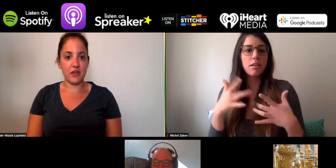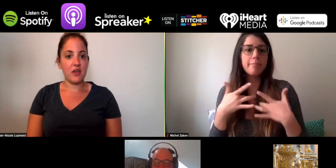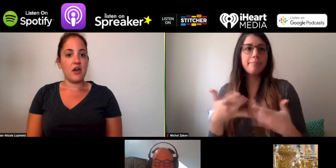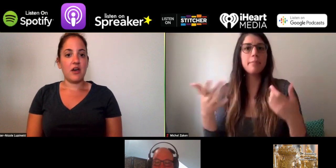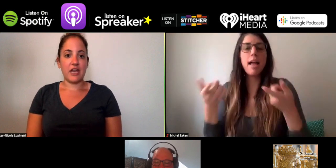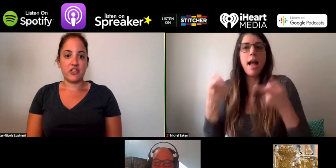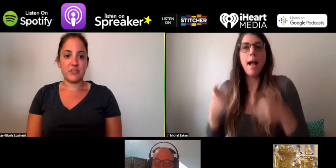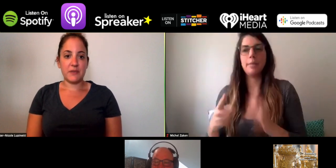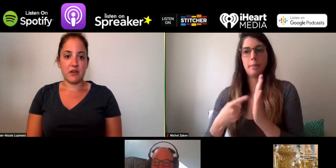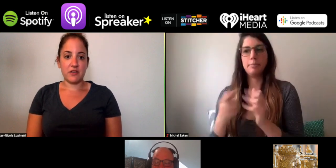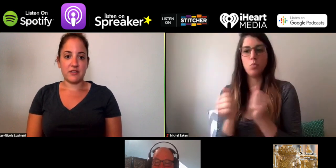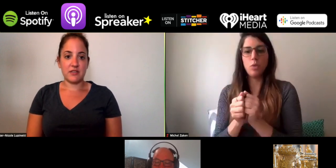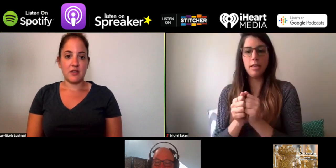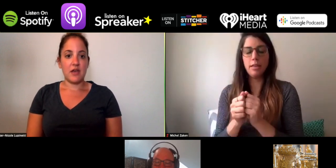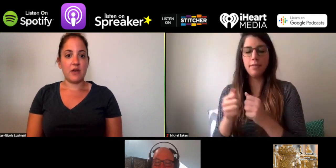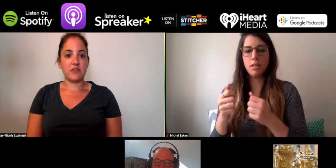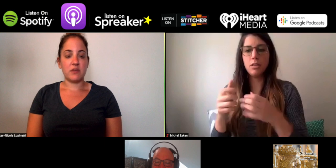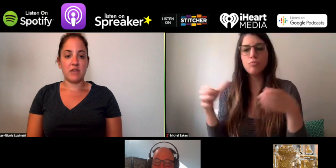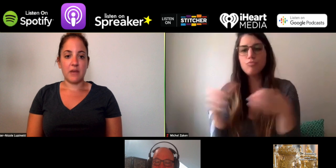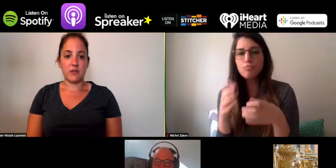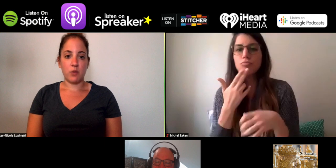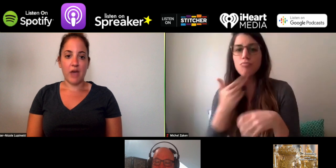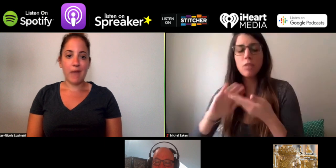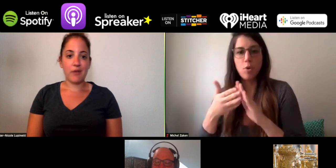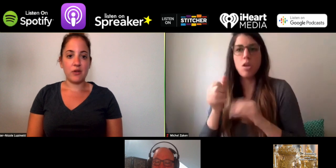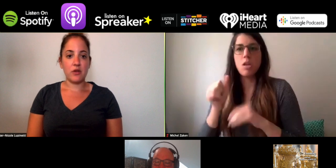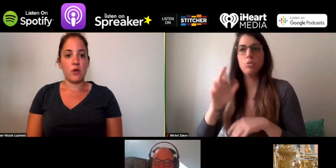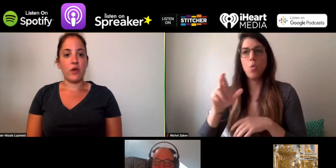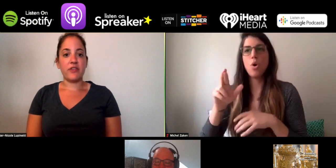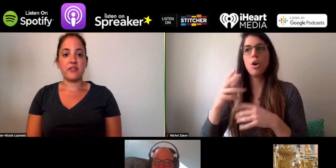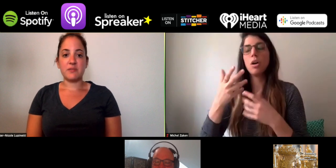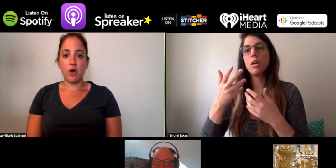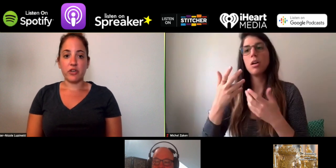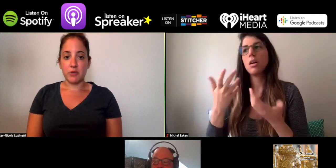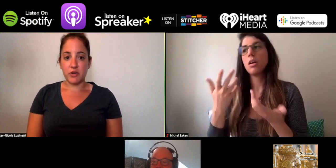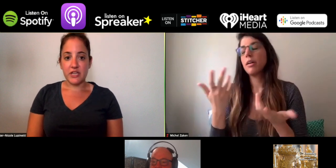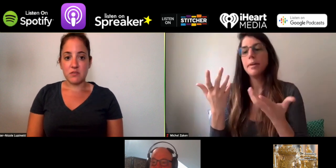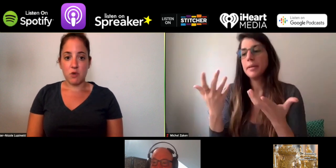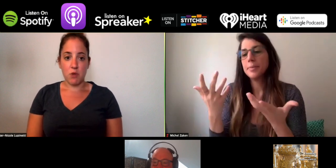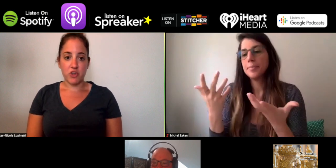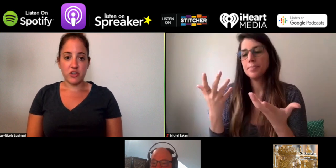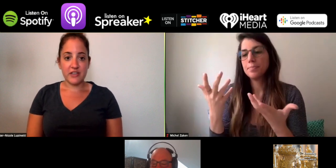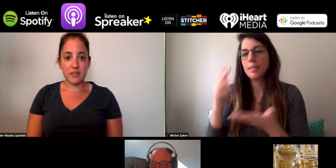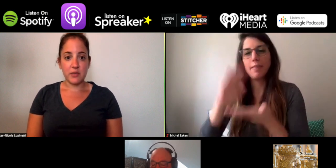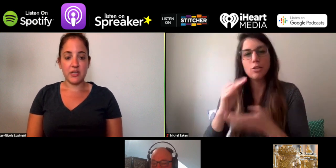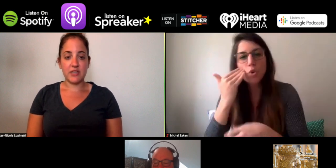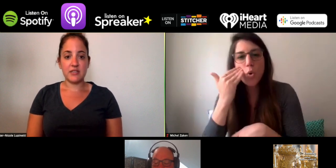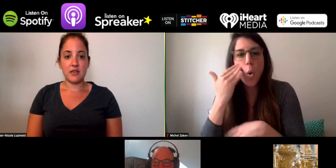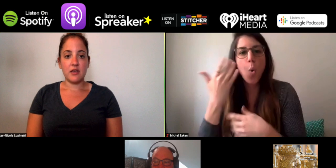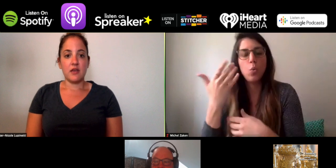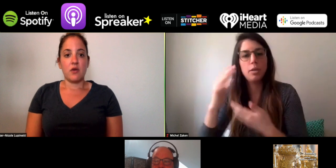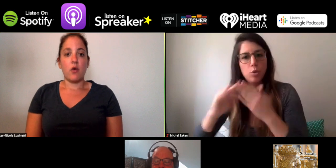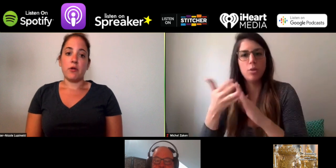anything. Again, just because I know sometimes what will happen with smaller communities or more marginalized